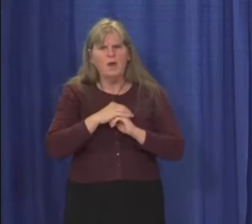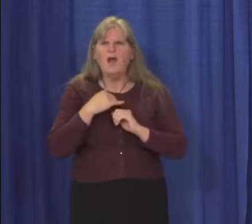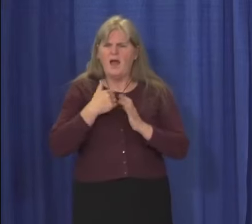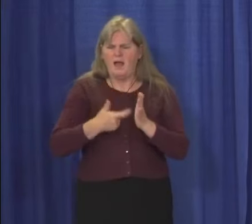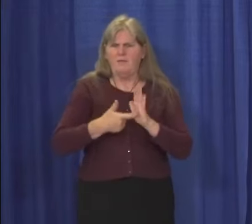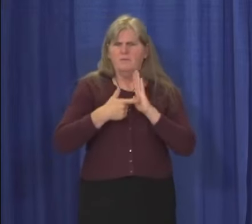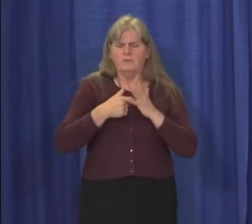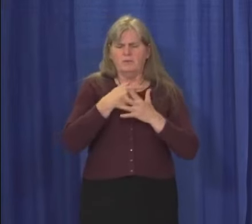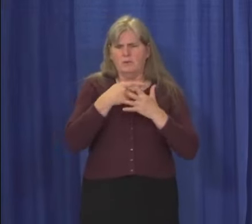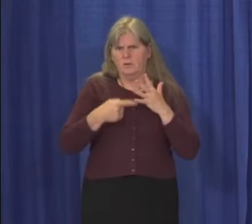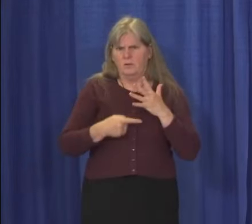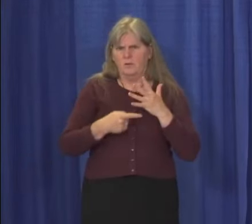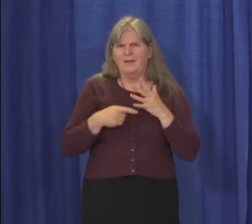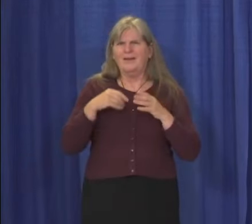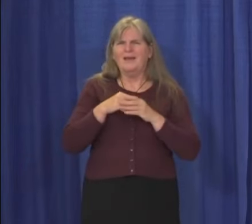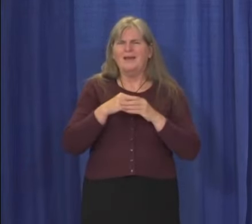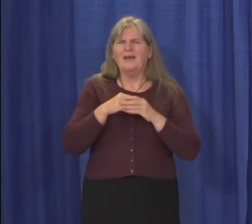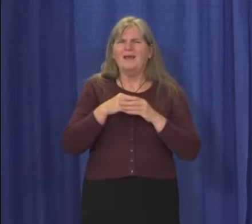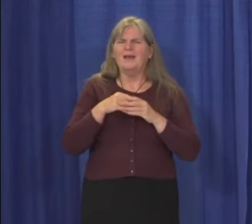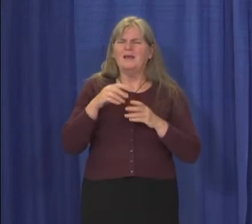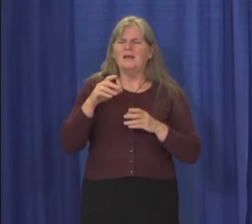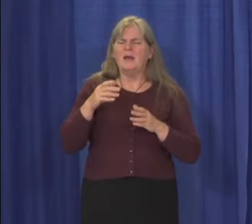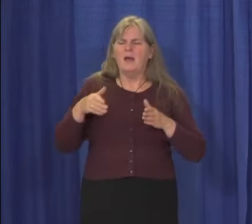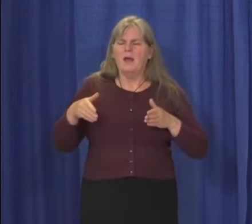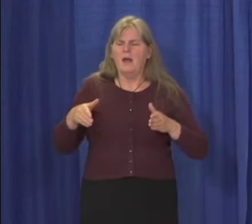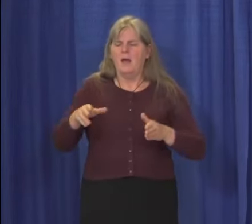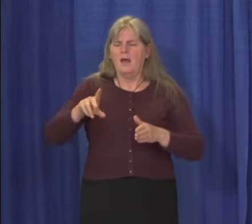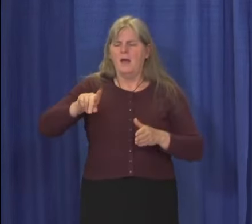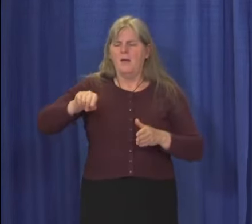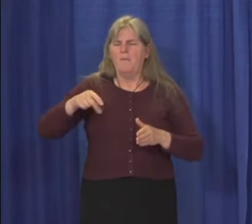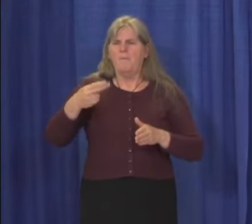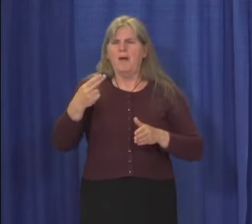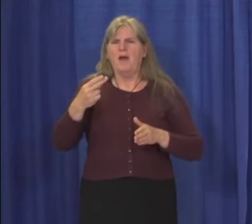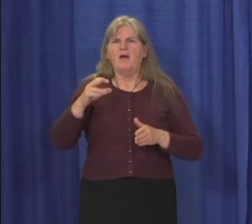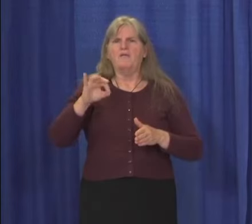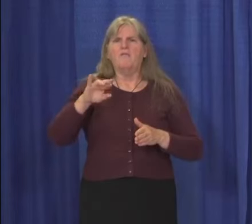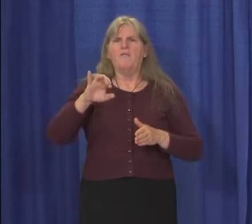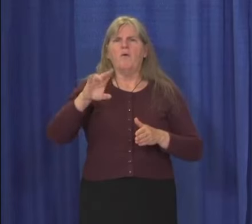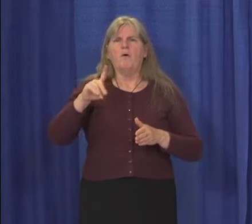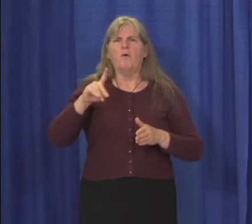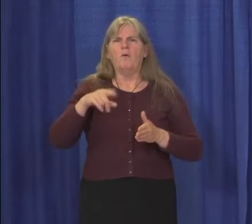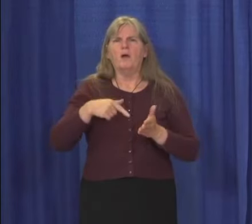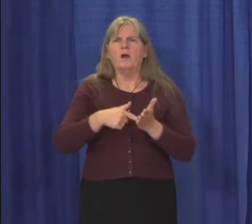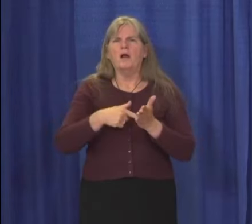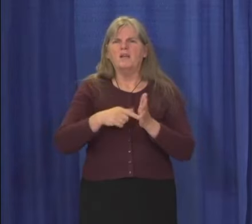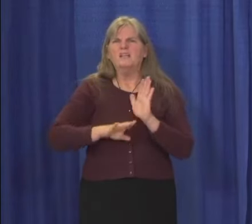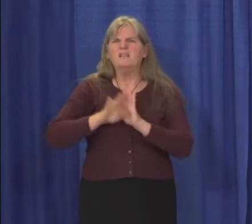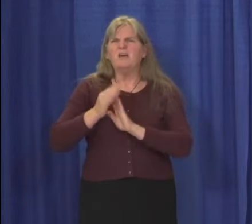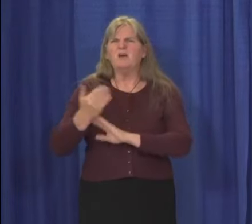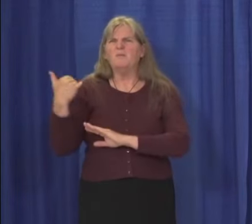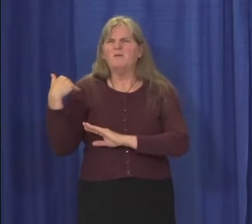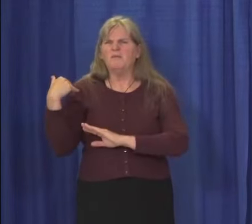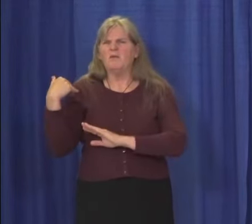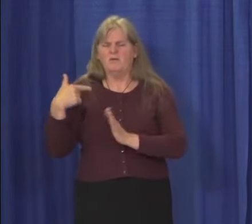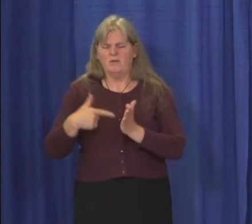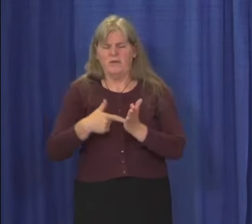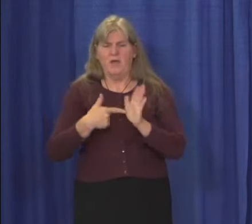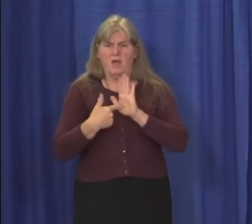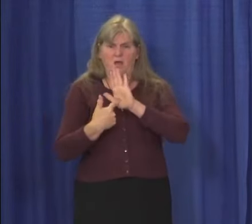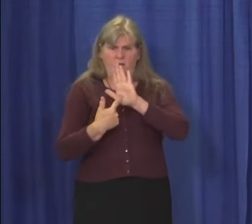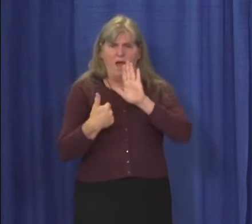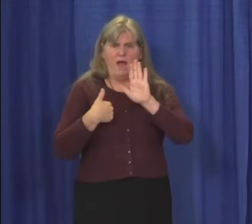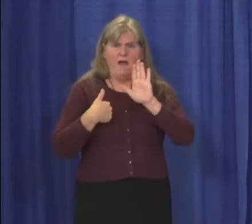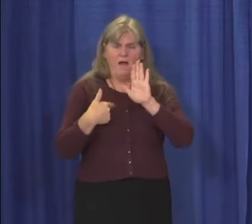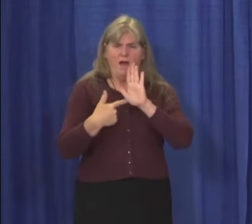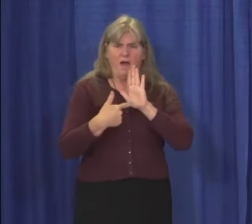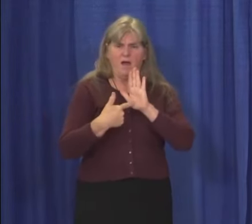criteria in the path forward for being able to move forward, and it means that we are confident in our public health capacity, in